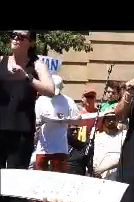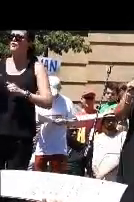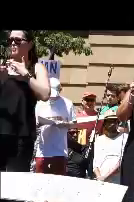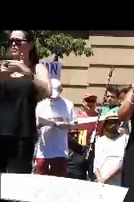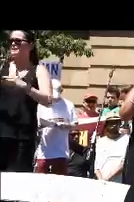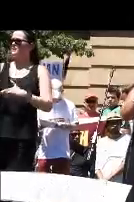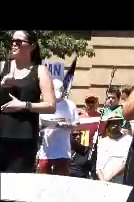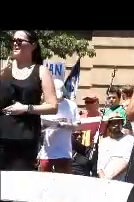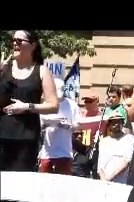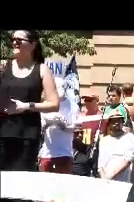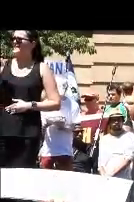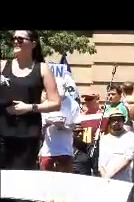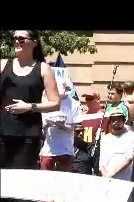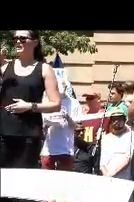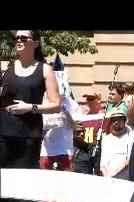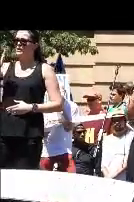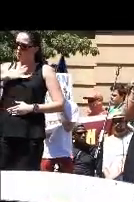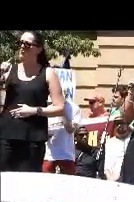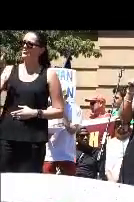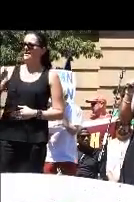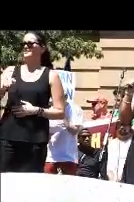country.